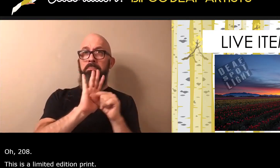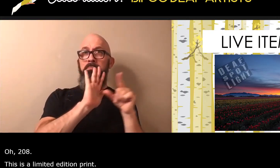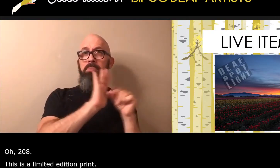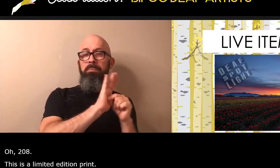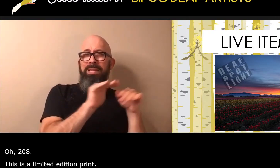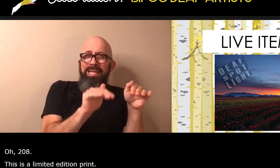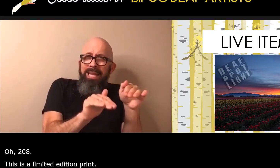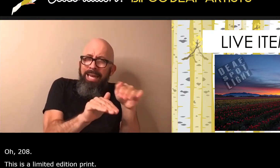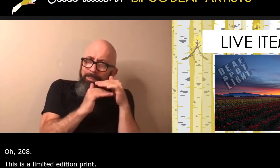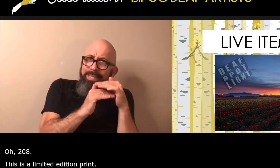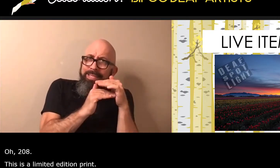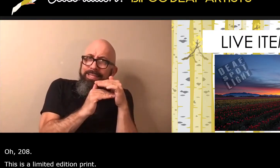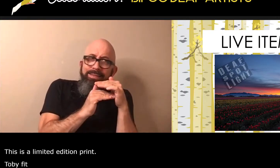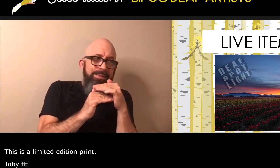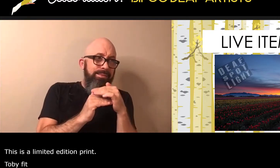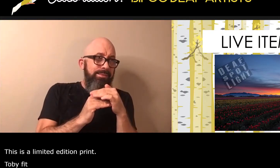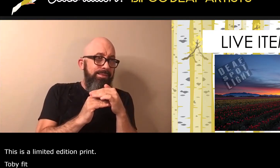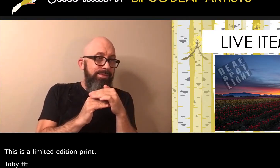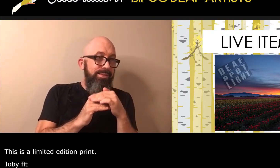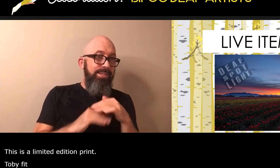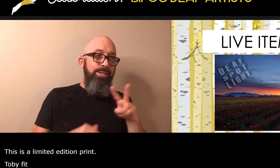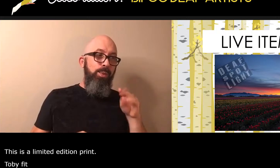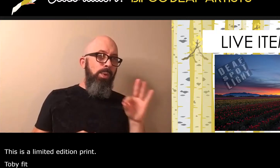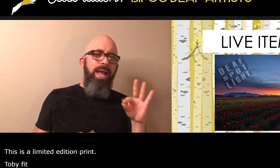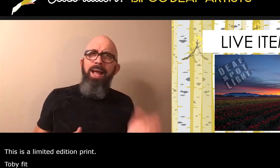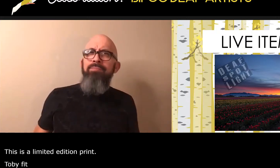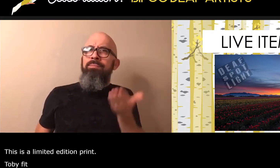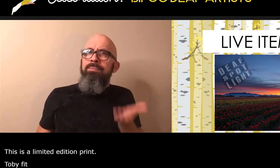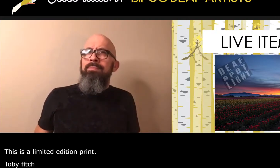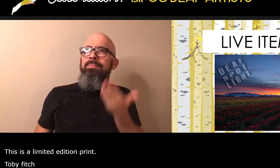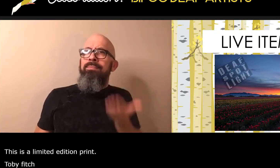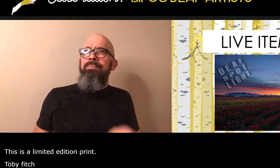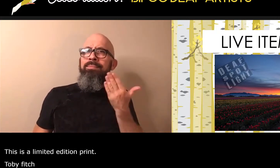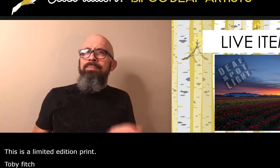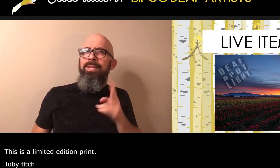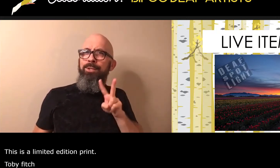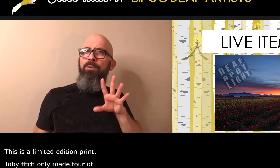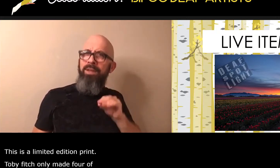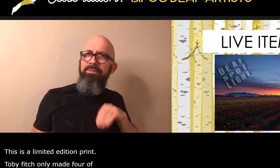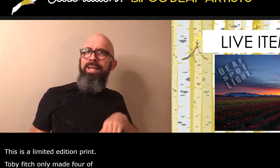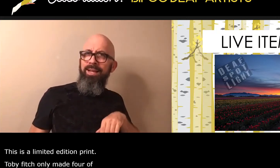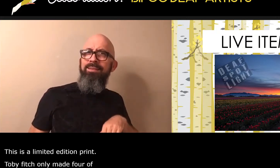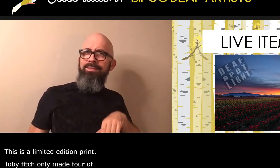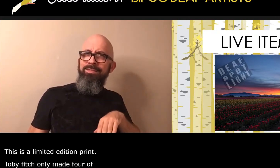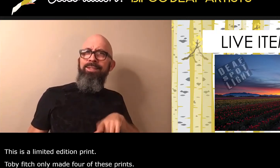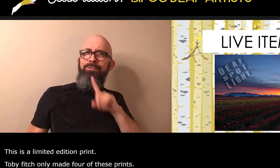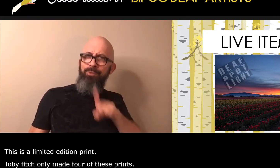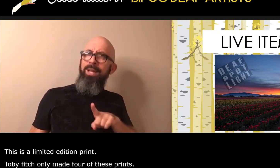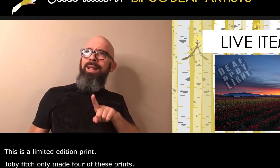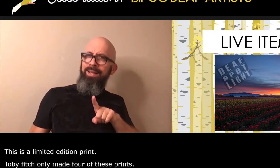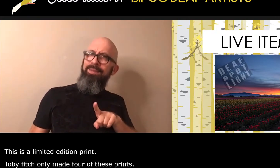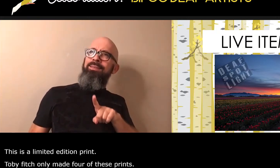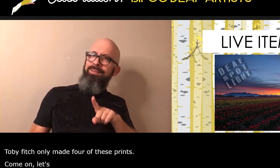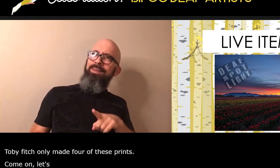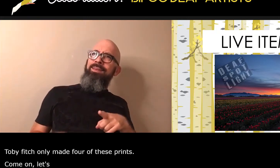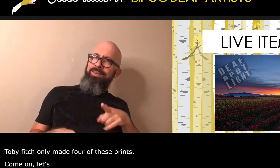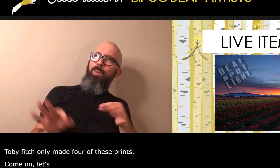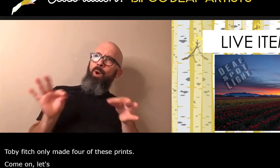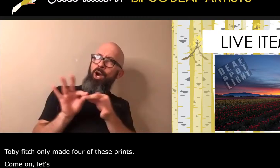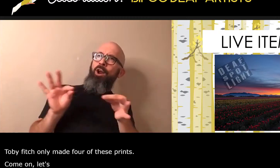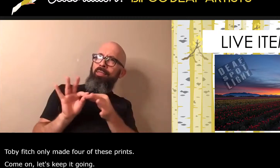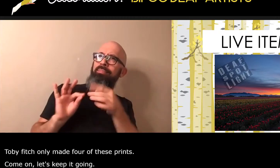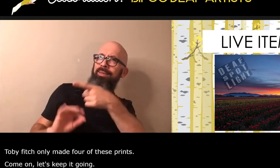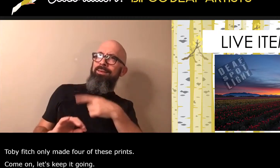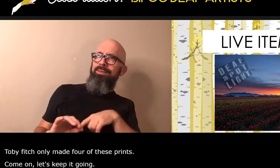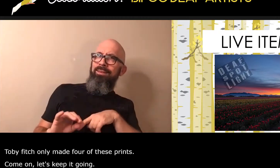Toby Fitch only made 4 of these prints. Come on, let's keep it going. We're at 209, let's